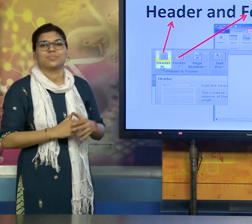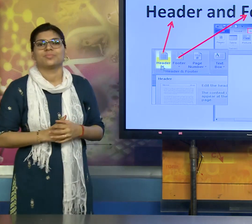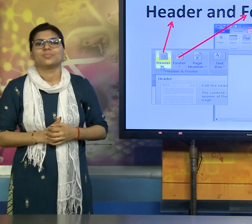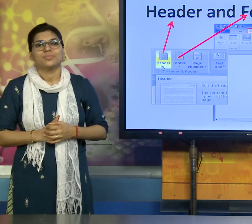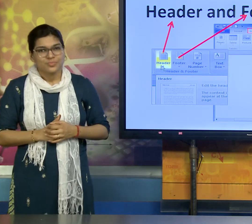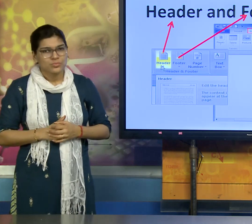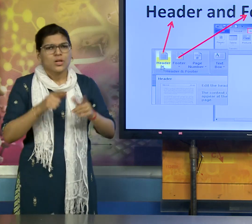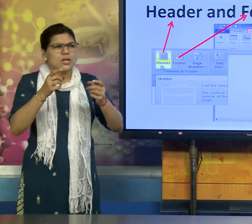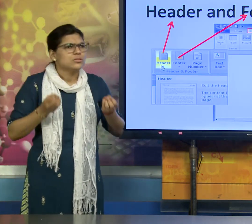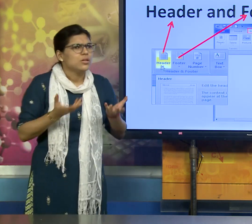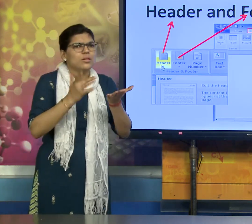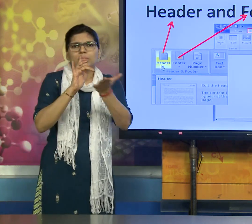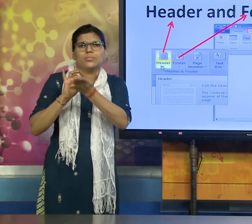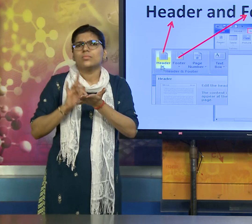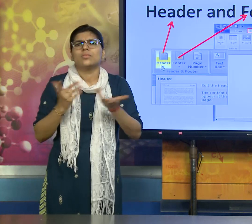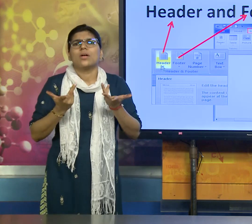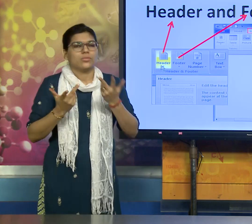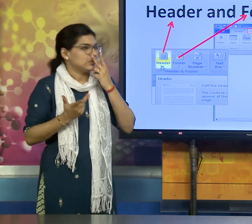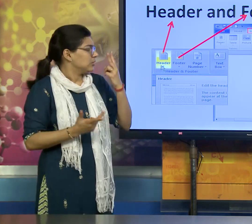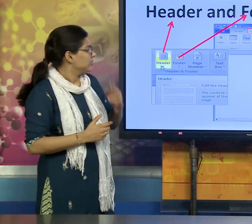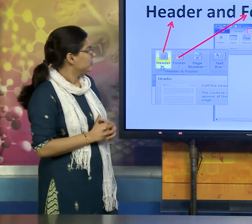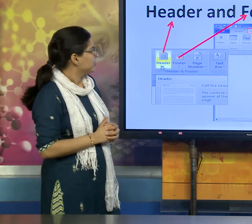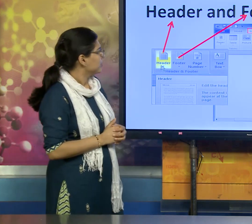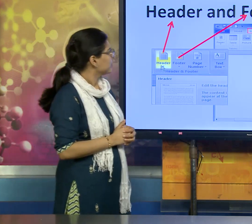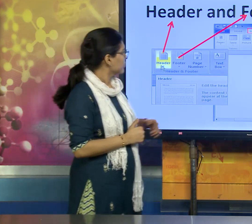any other important things written over there.